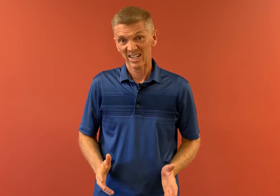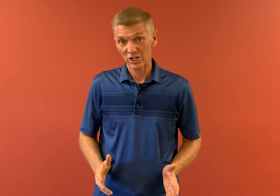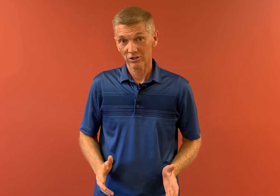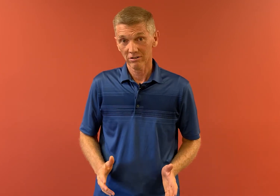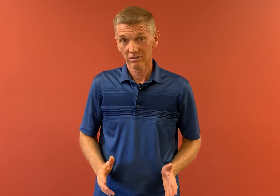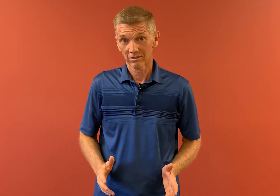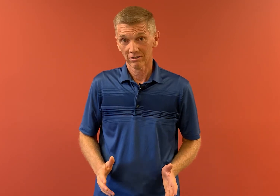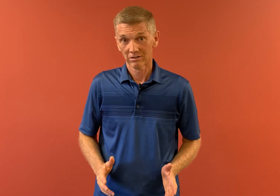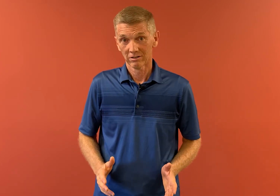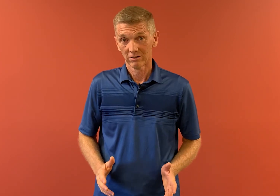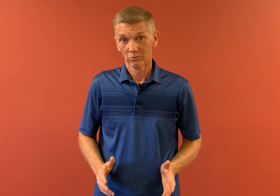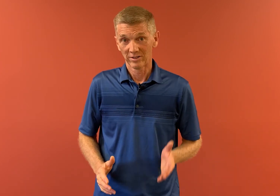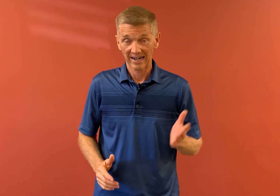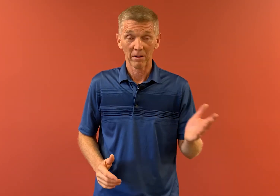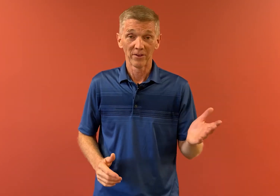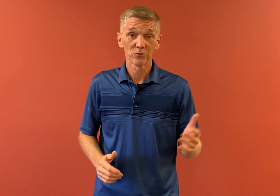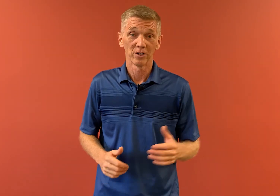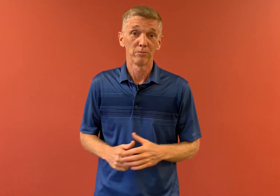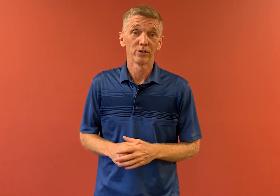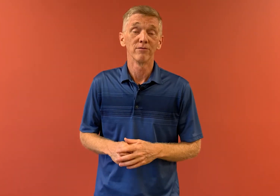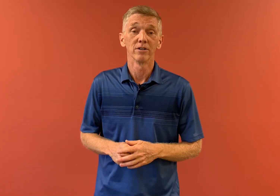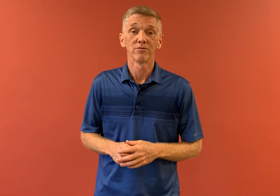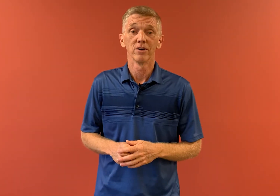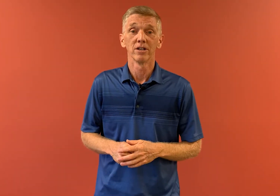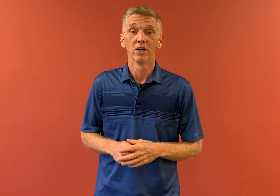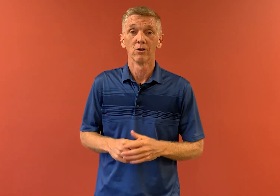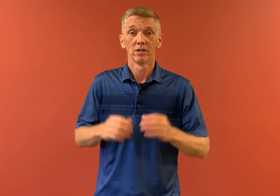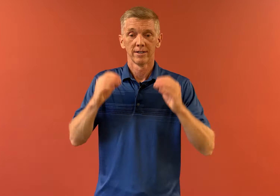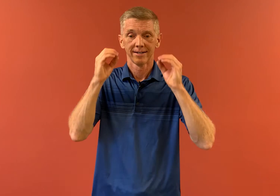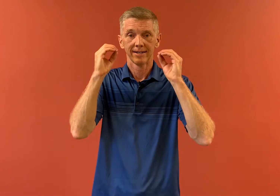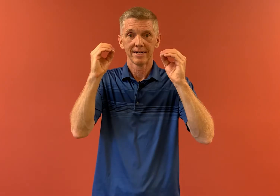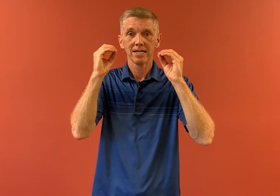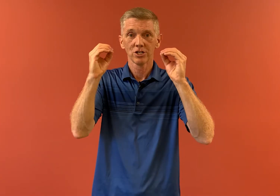Teacher, we talked about this one in a previous video. To teach,